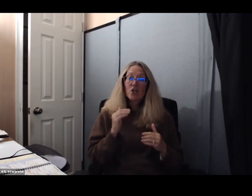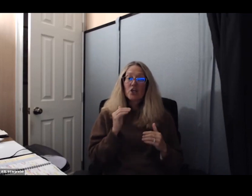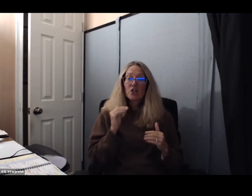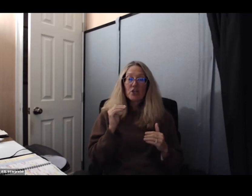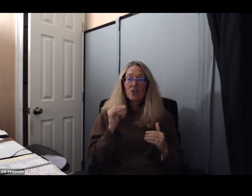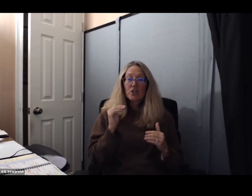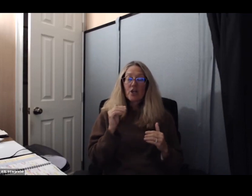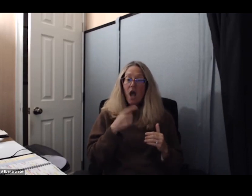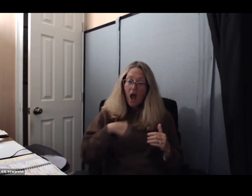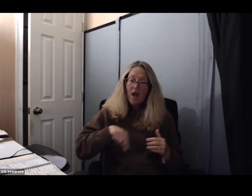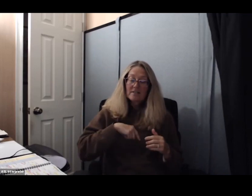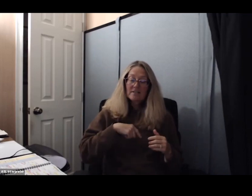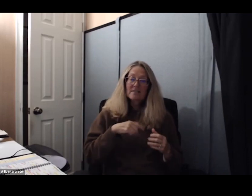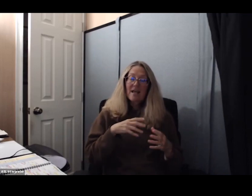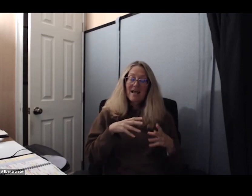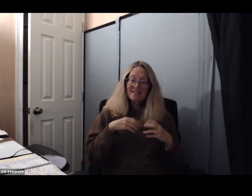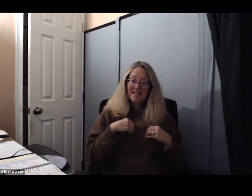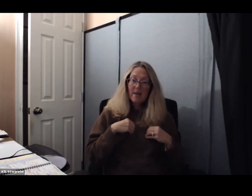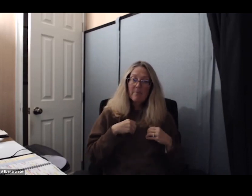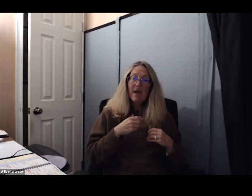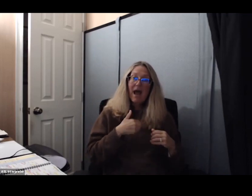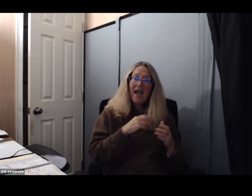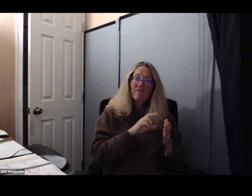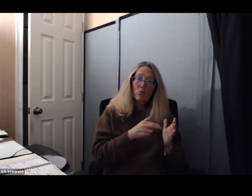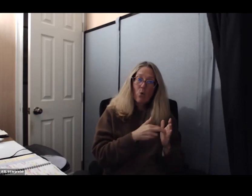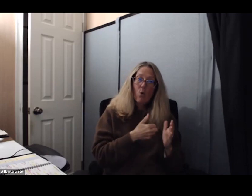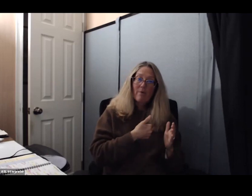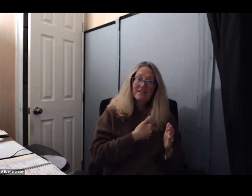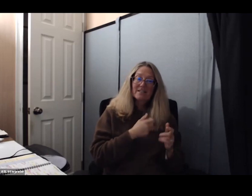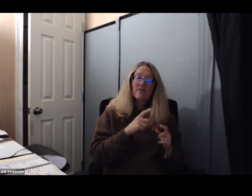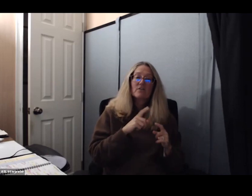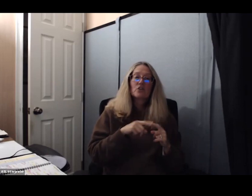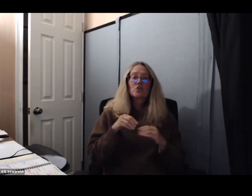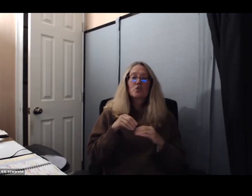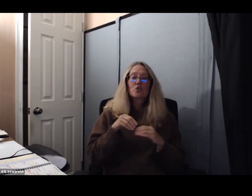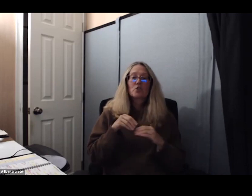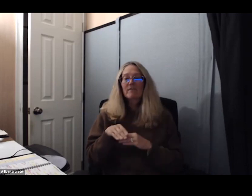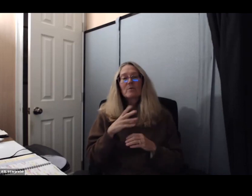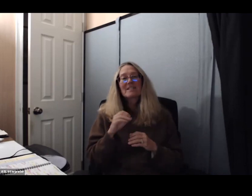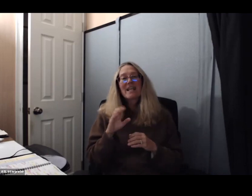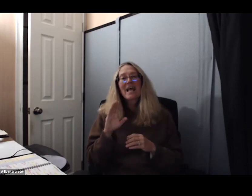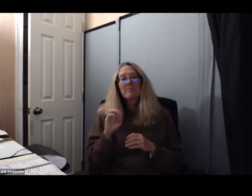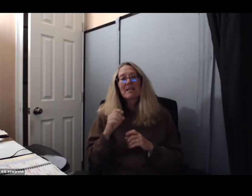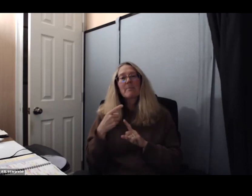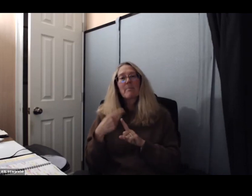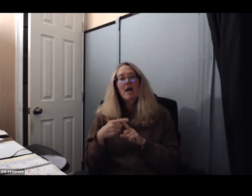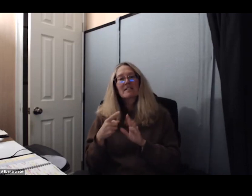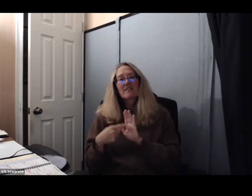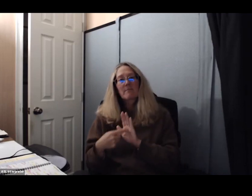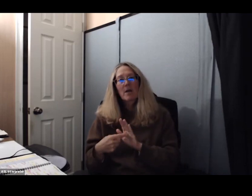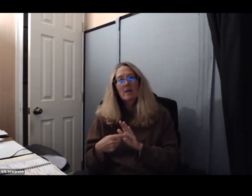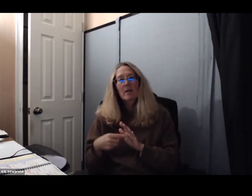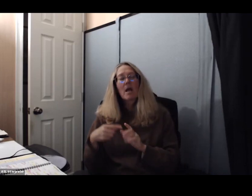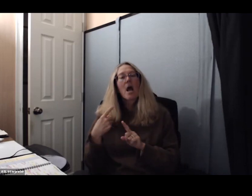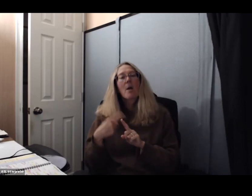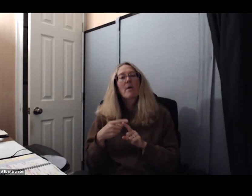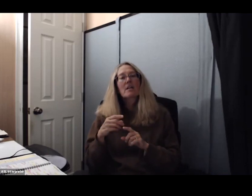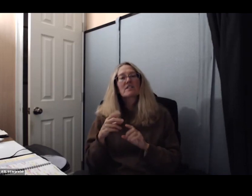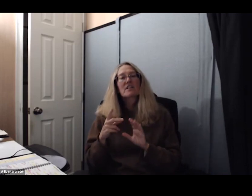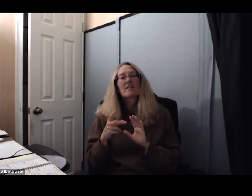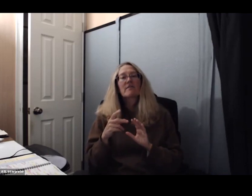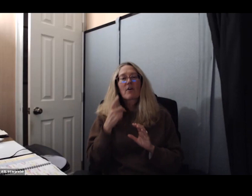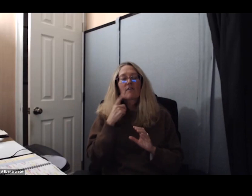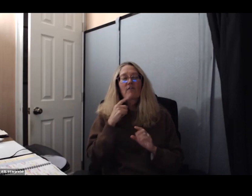that, you know, I have a role as well in influencing these youth and being a positive model, a positive reflection for them as